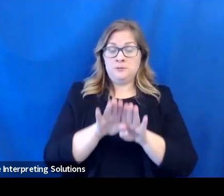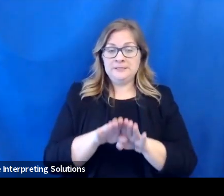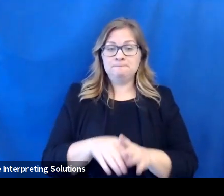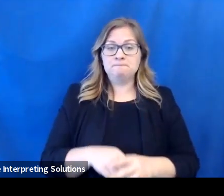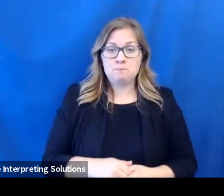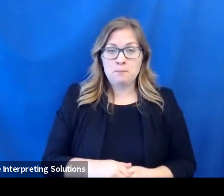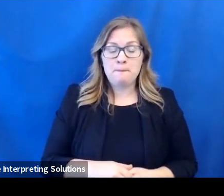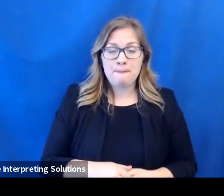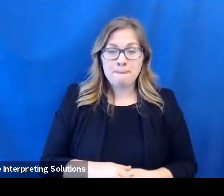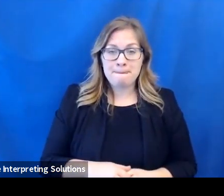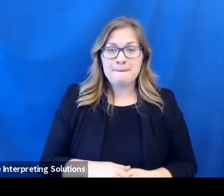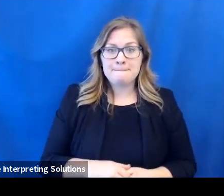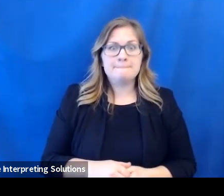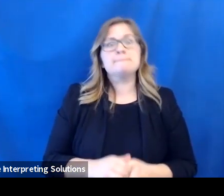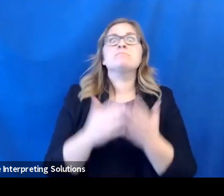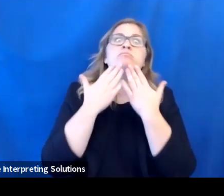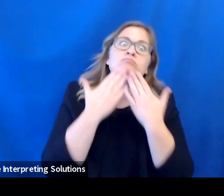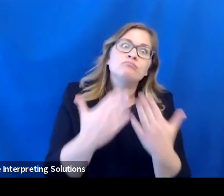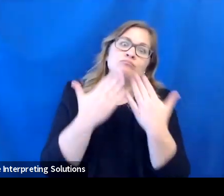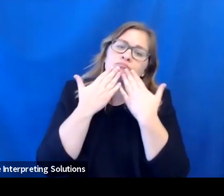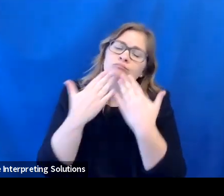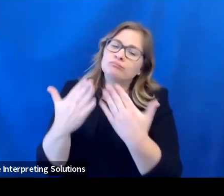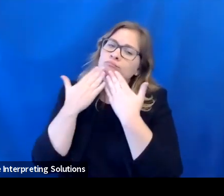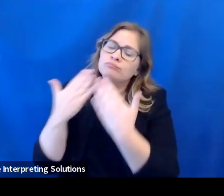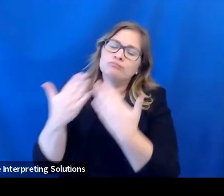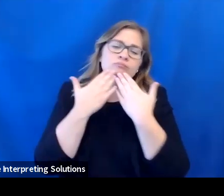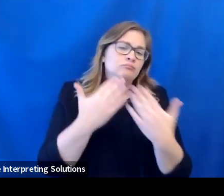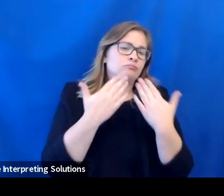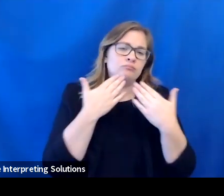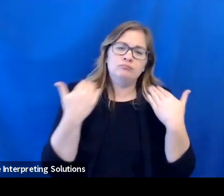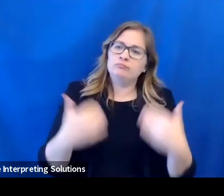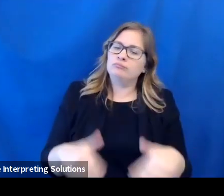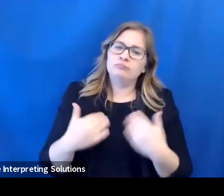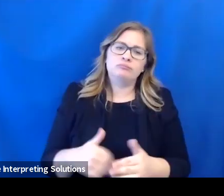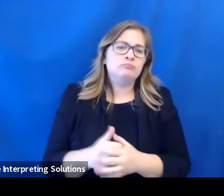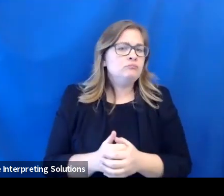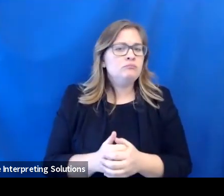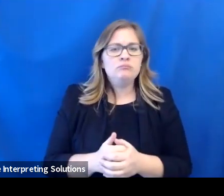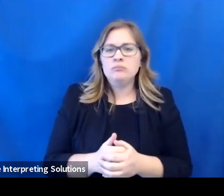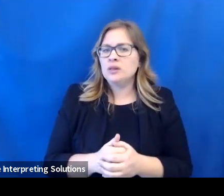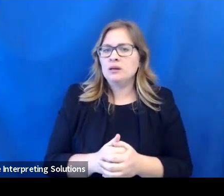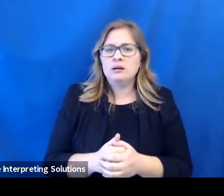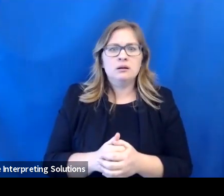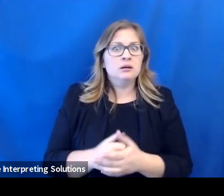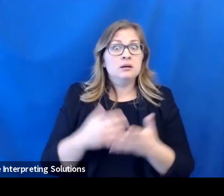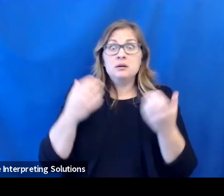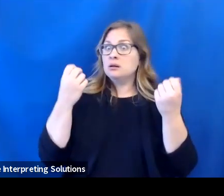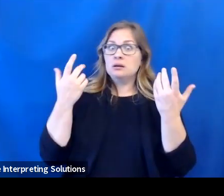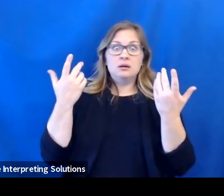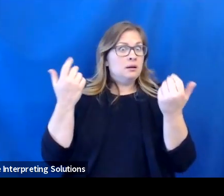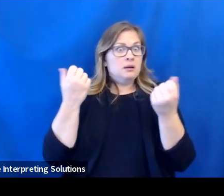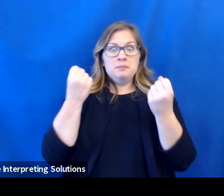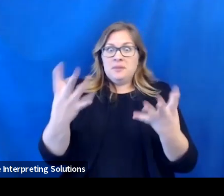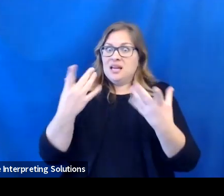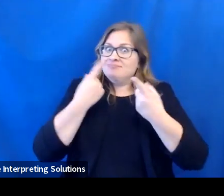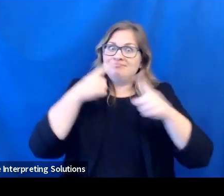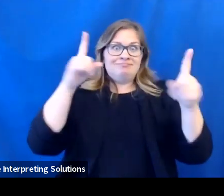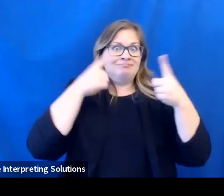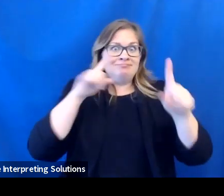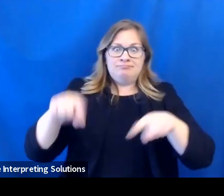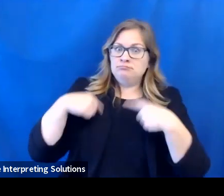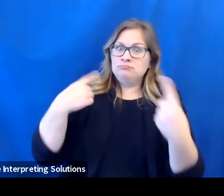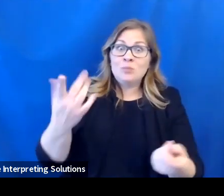I'm threading that line that a lot of the things we're trying to do are working because Minnesotans are doing exactly what was asked. So I'm grateful for